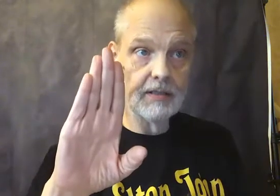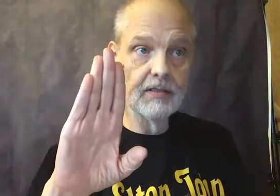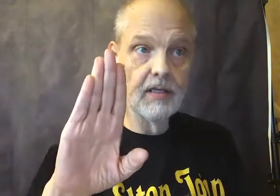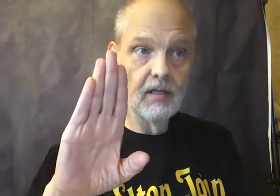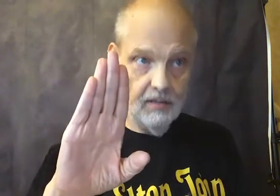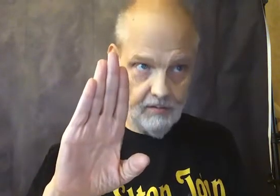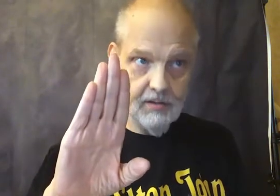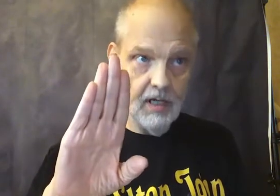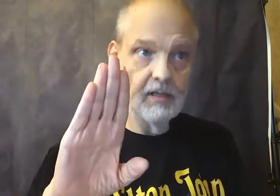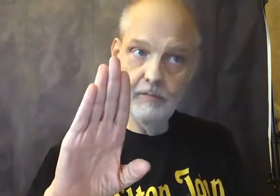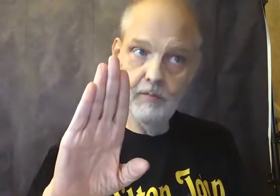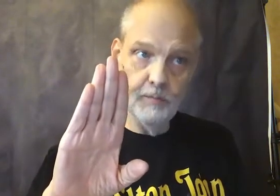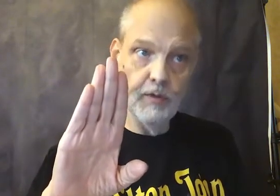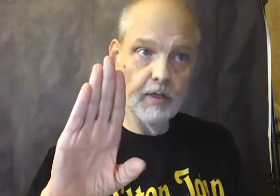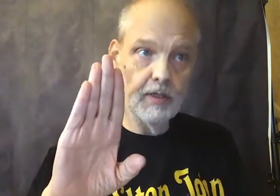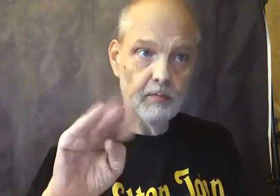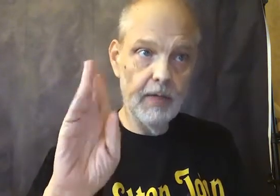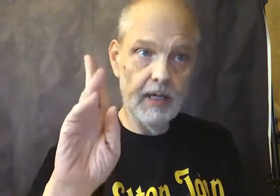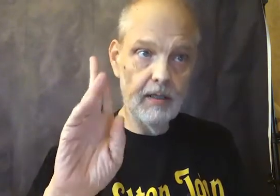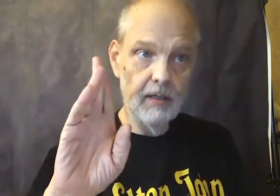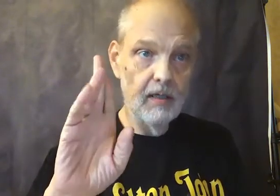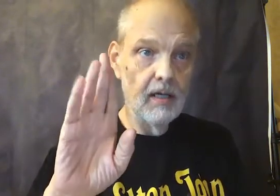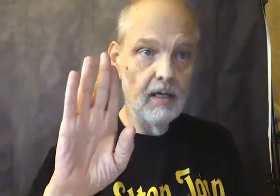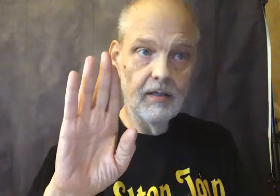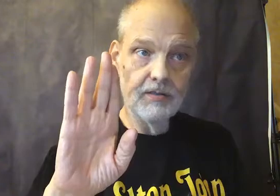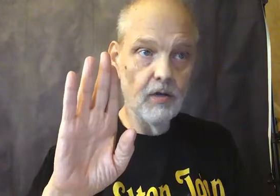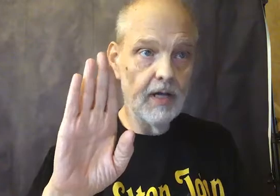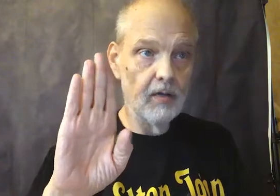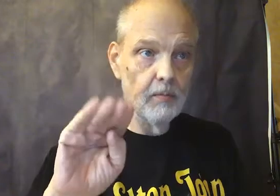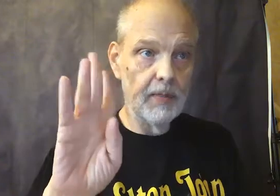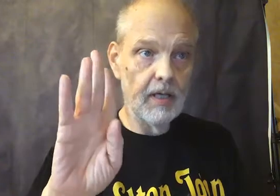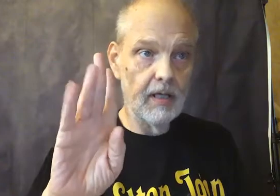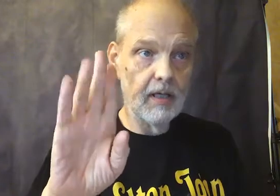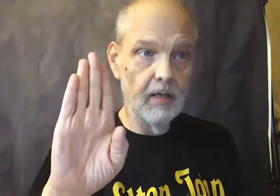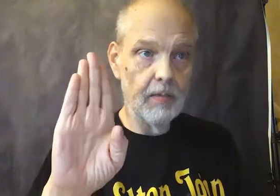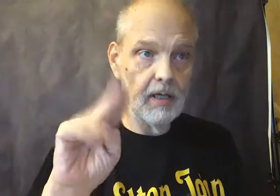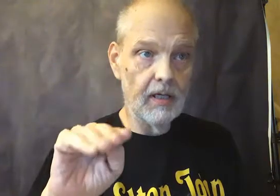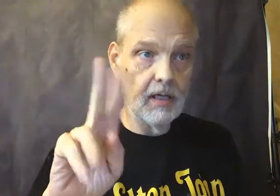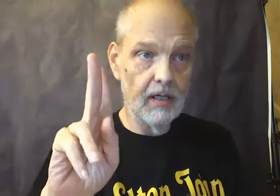is sign pretty quickly, bank. There's no A, B-A-N-K, B-N-K.